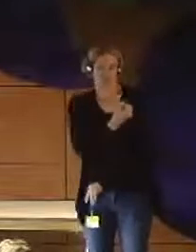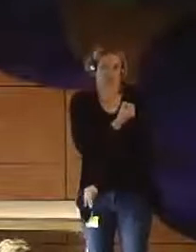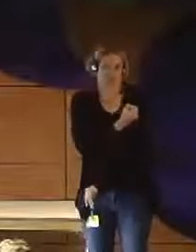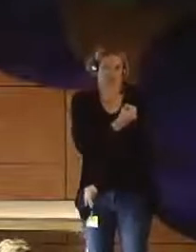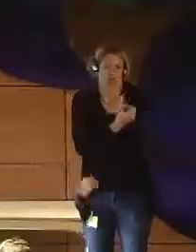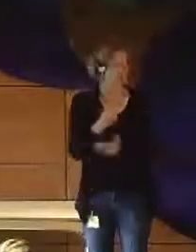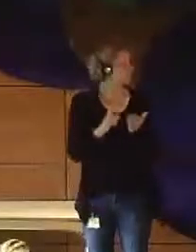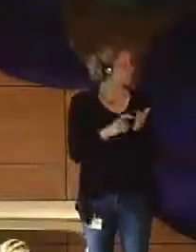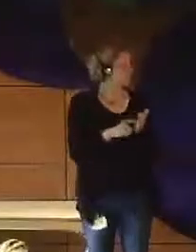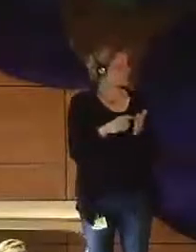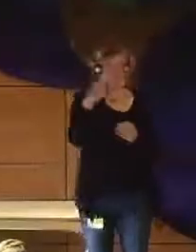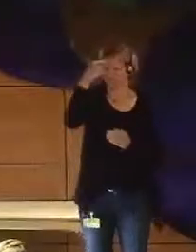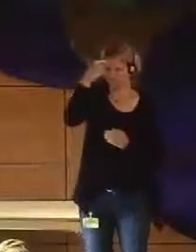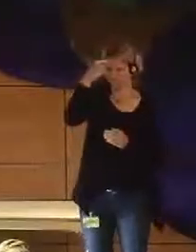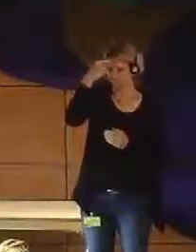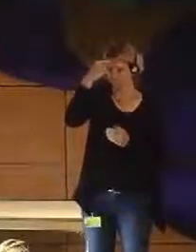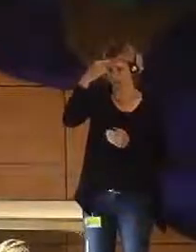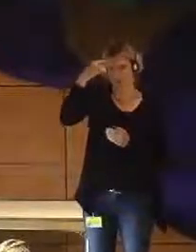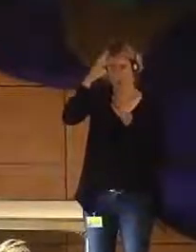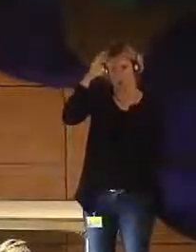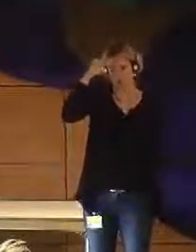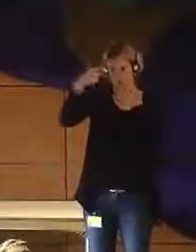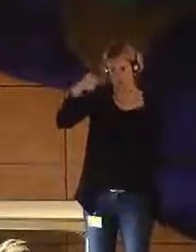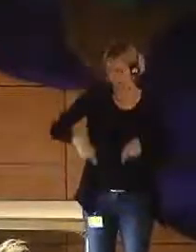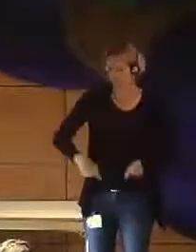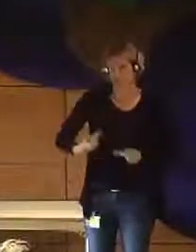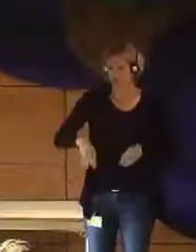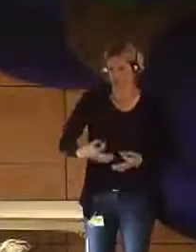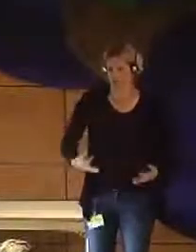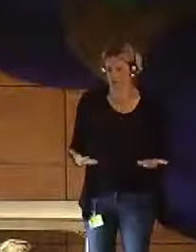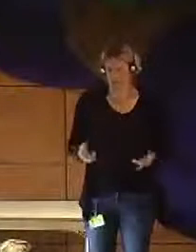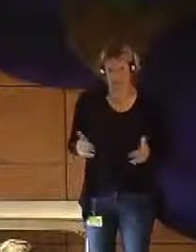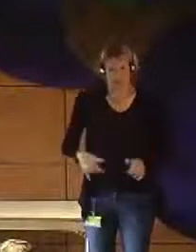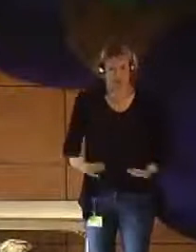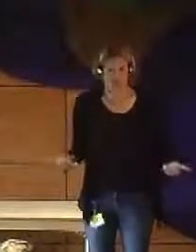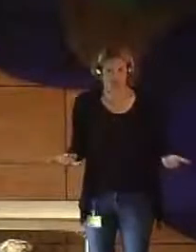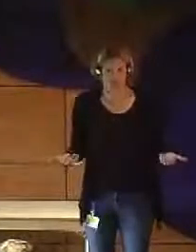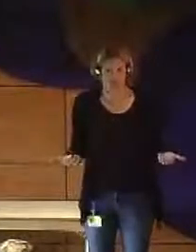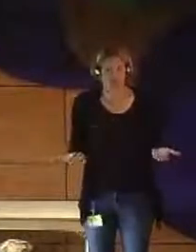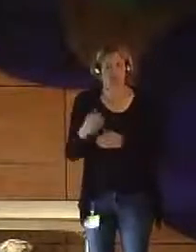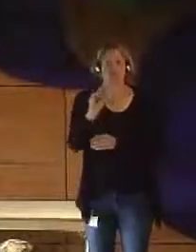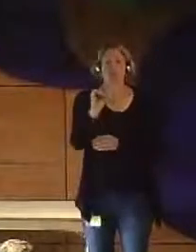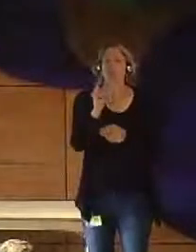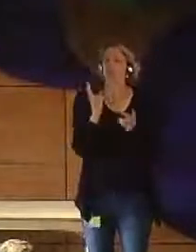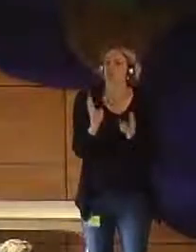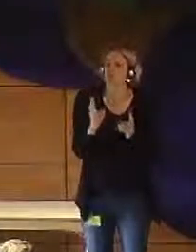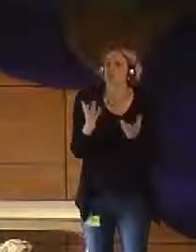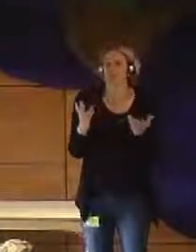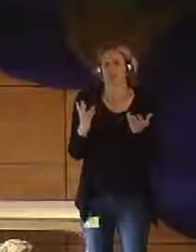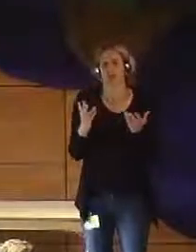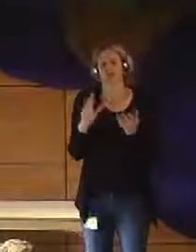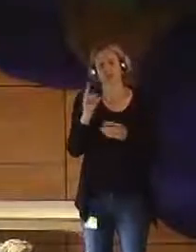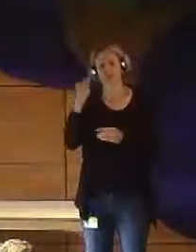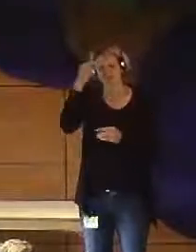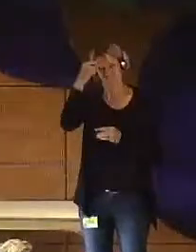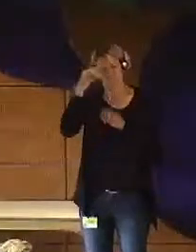that's missing and not that hormone, the natural and appropriate way to do it would be actually to give these hormones, which are HCG and